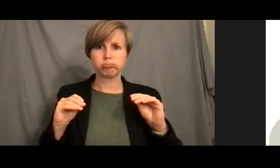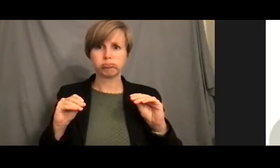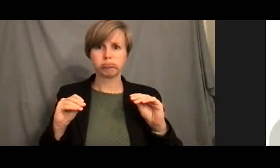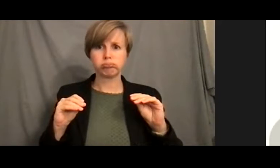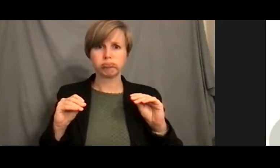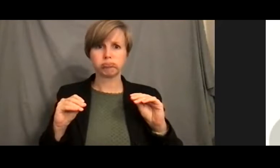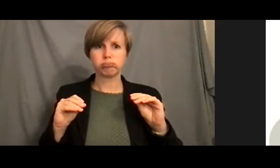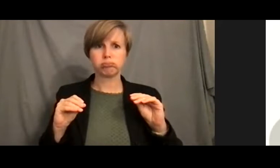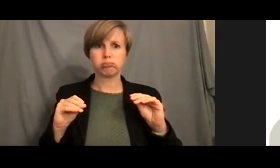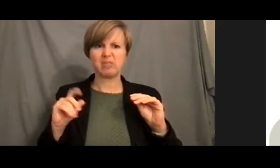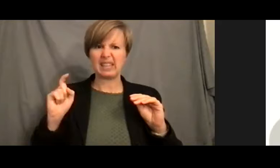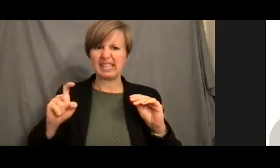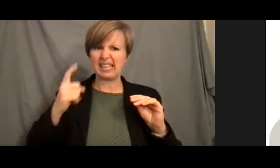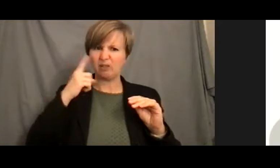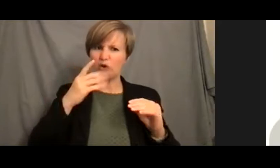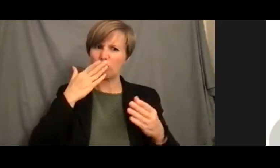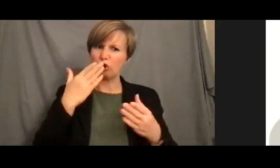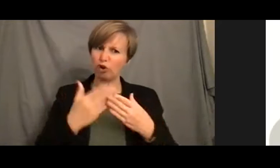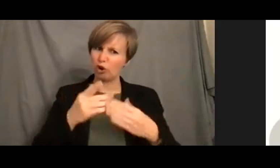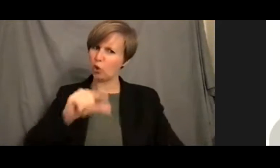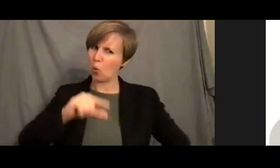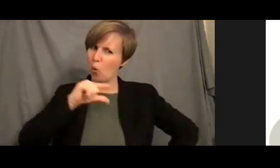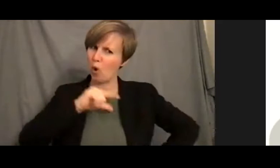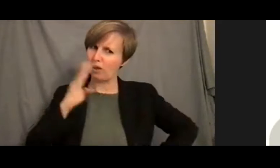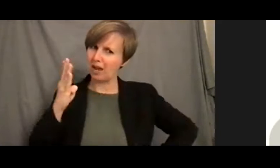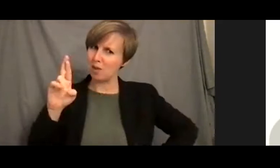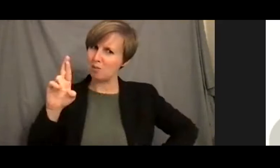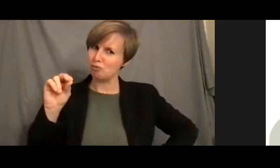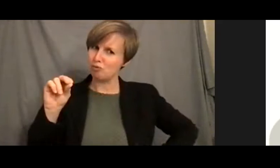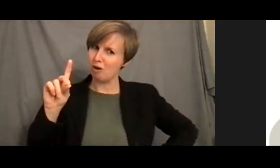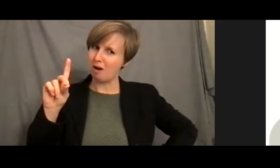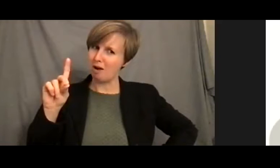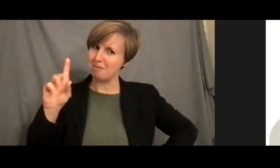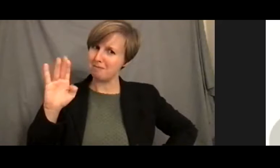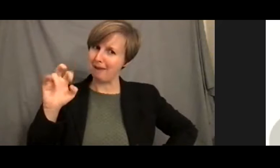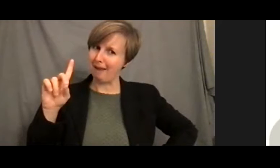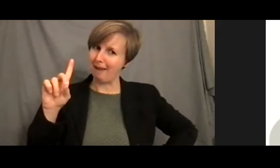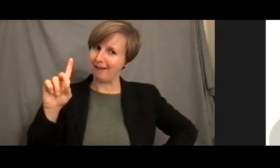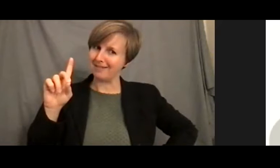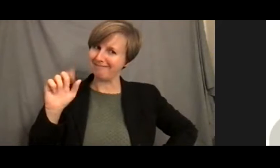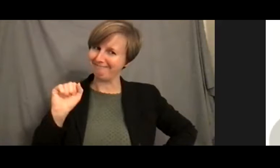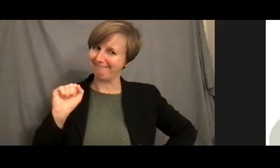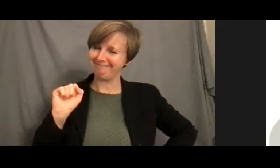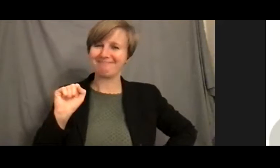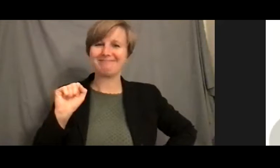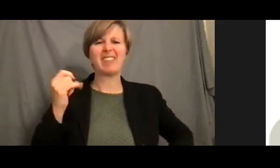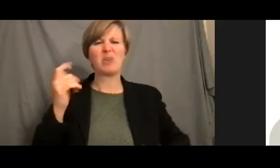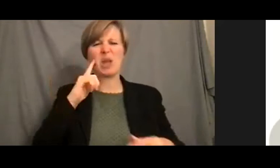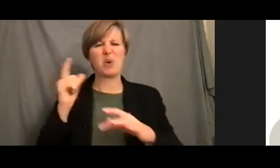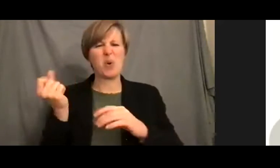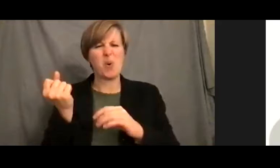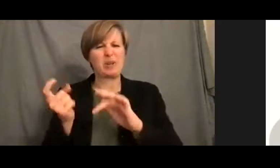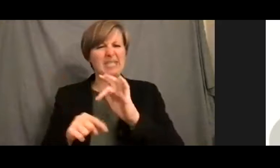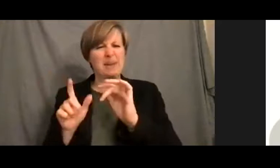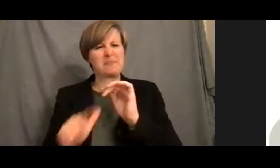of the need for good quality broadband all over the state, right? All right, then we'll circle back to Delegate Sickles here in a minute. And